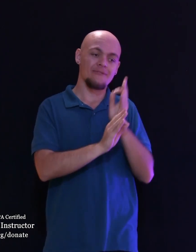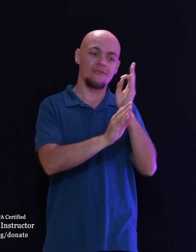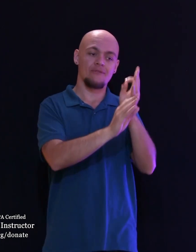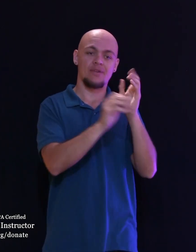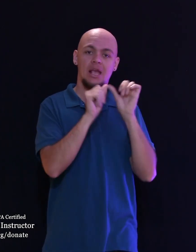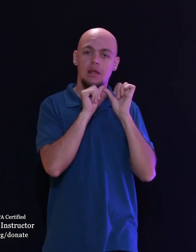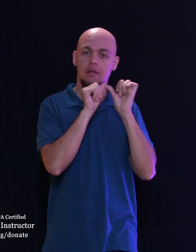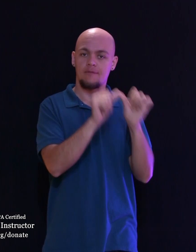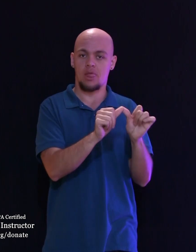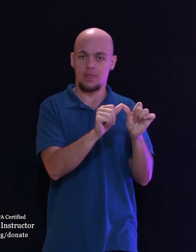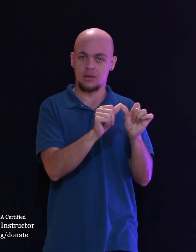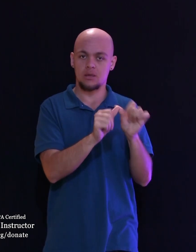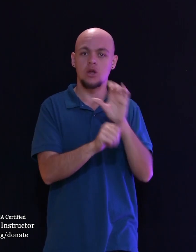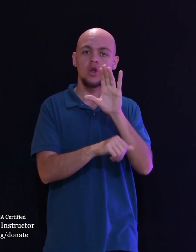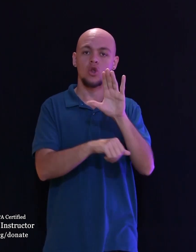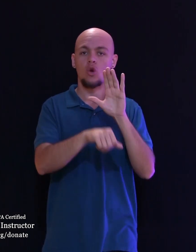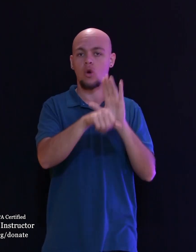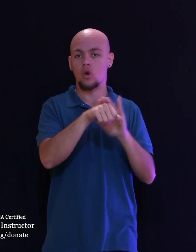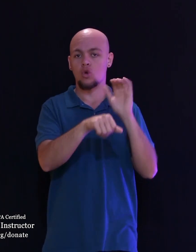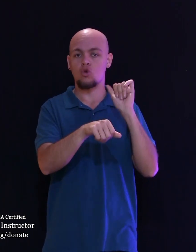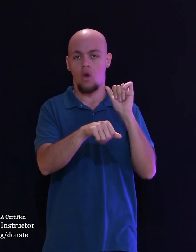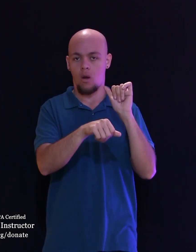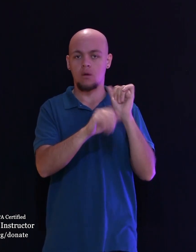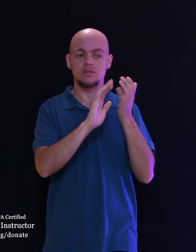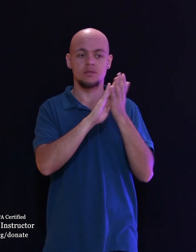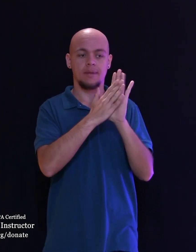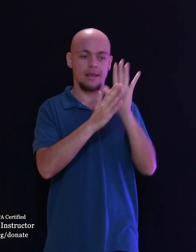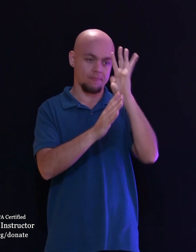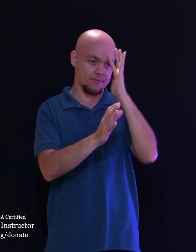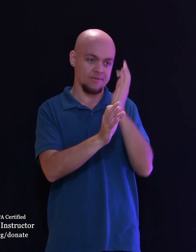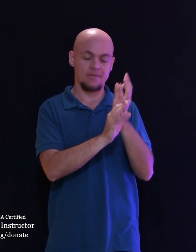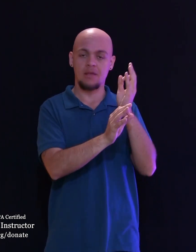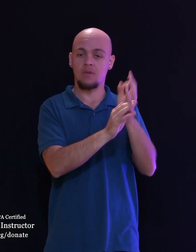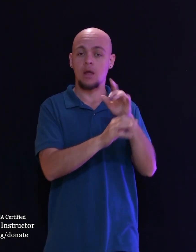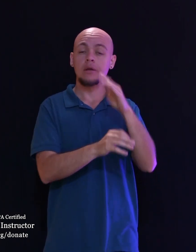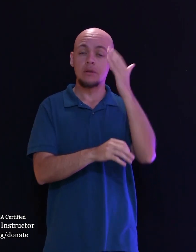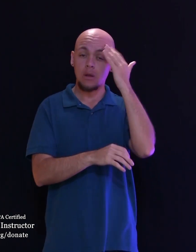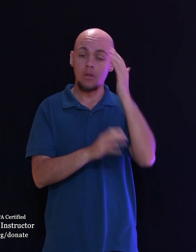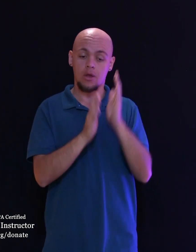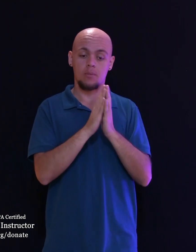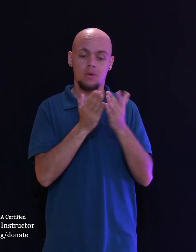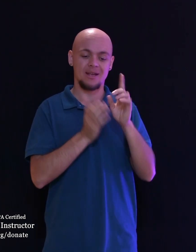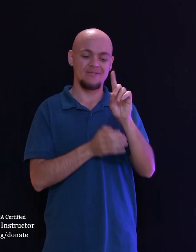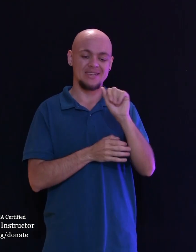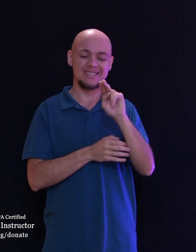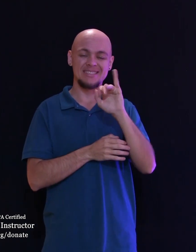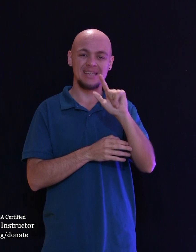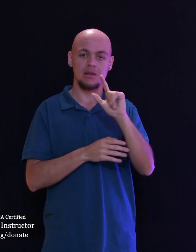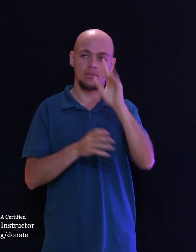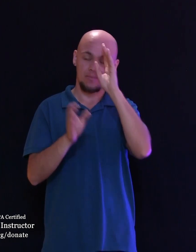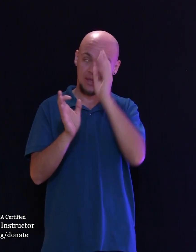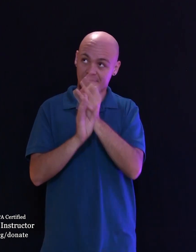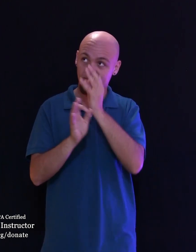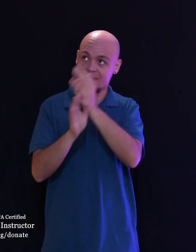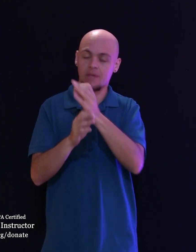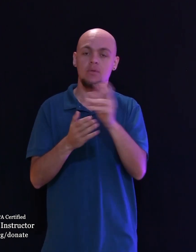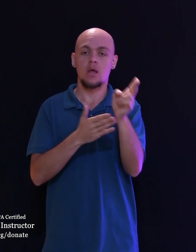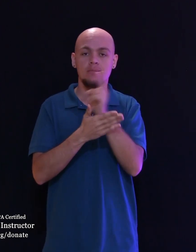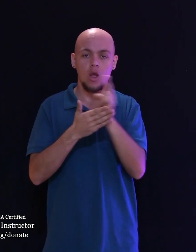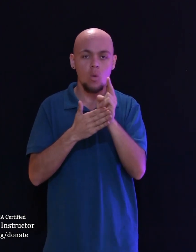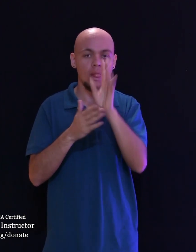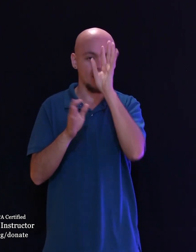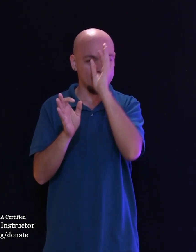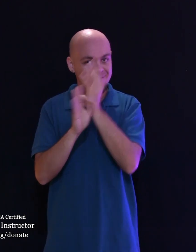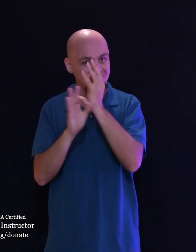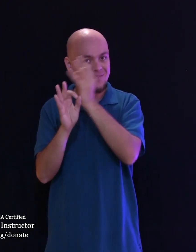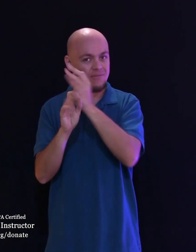faithful. Stay faithful. You're called to faithfulness. We just finished the whole series on the book of Daniel. That's what we were told. Be holy,